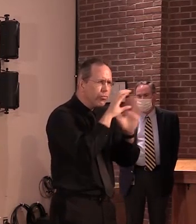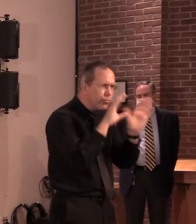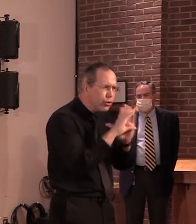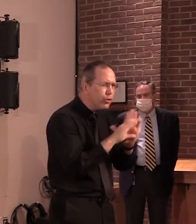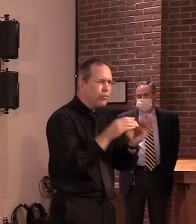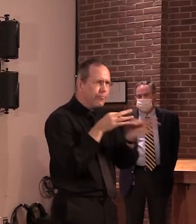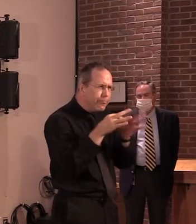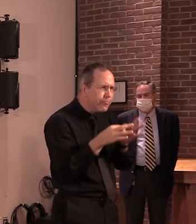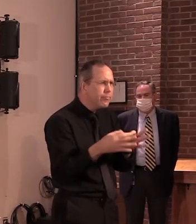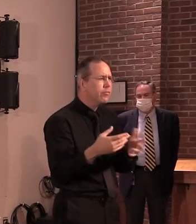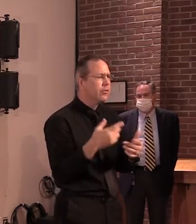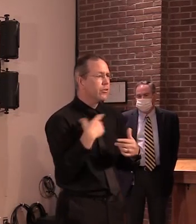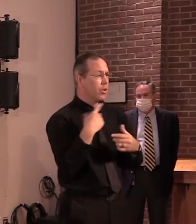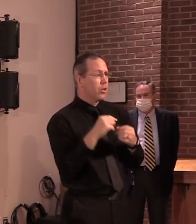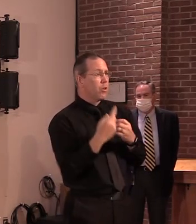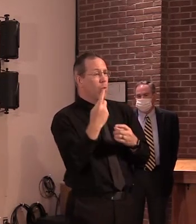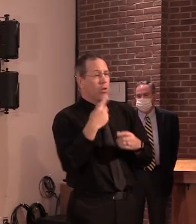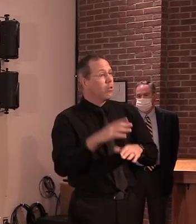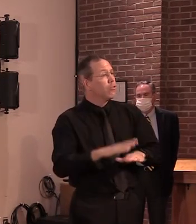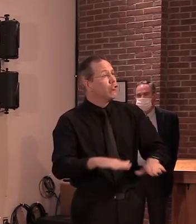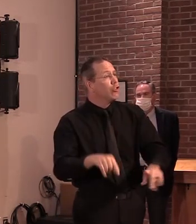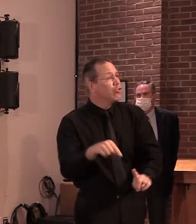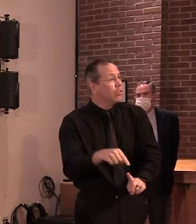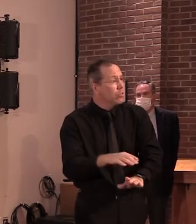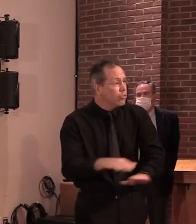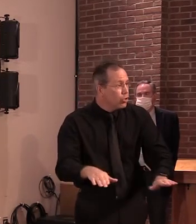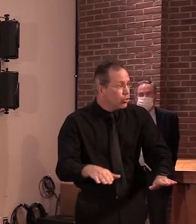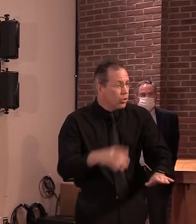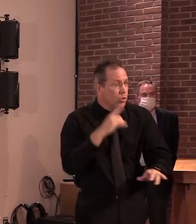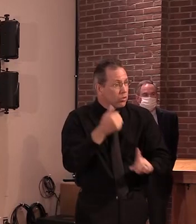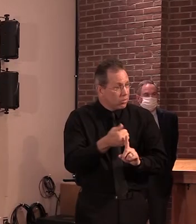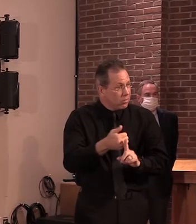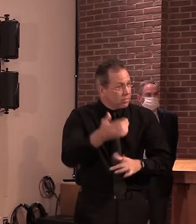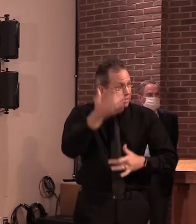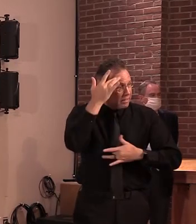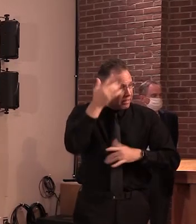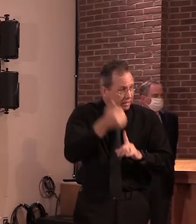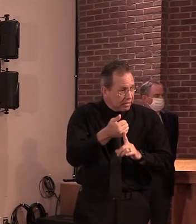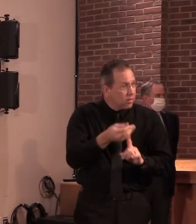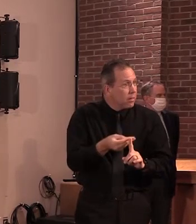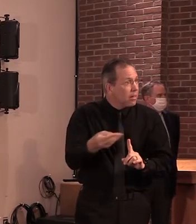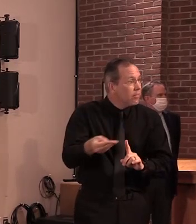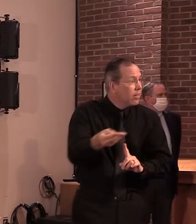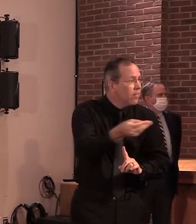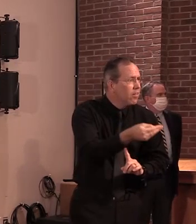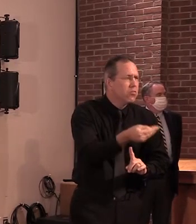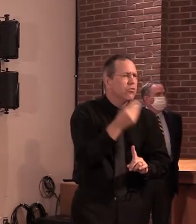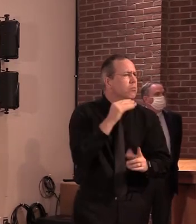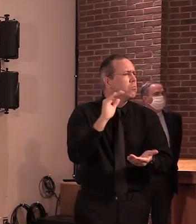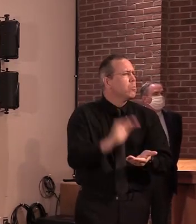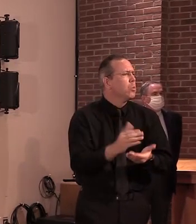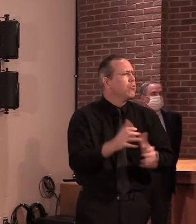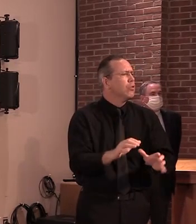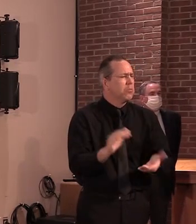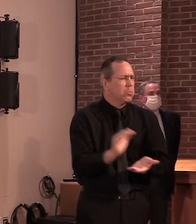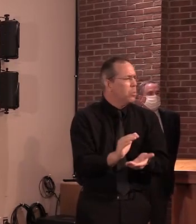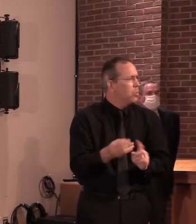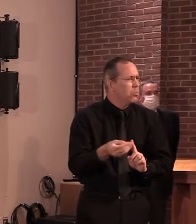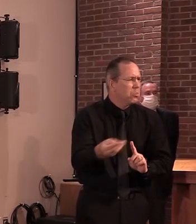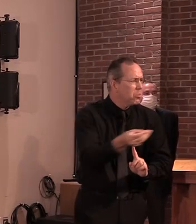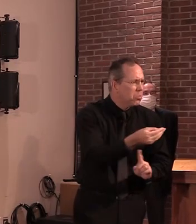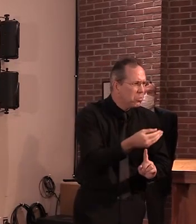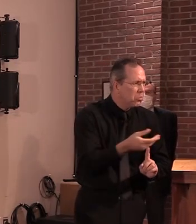less likely to transmit the SARS-CoV-2 virus, become infected, or develop severe